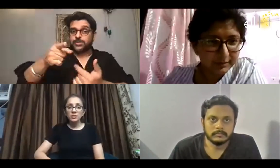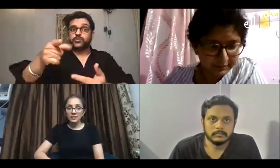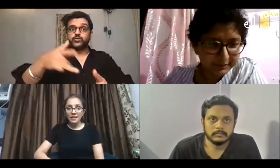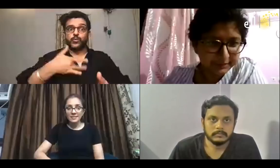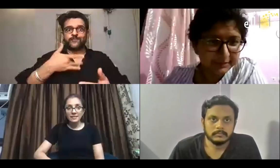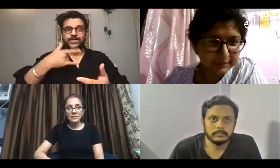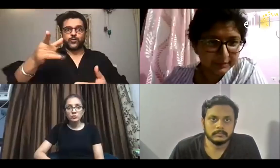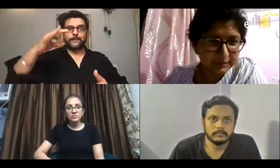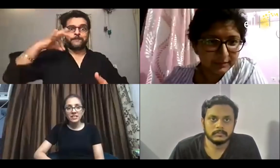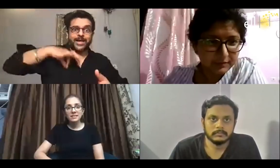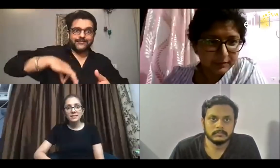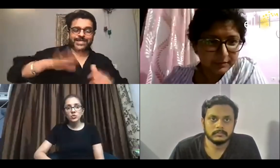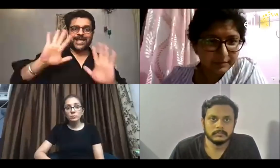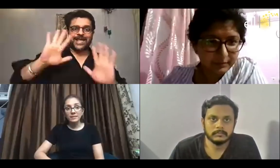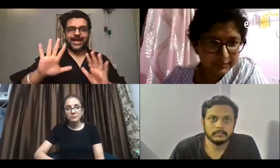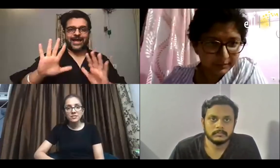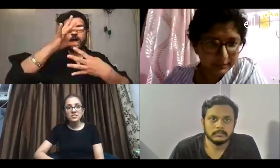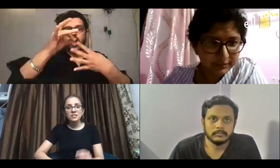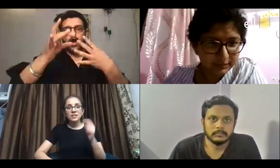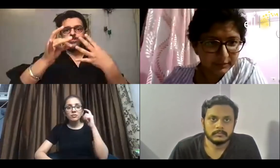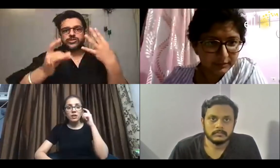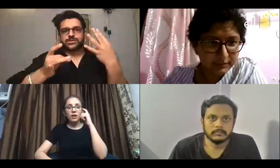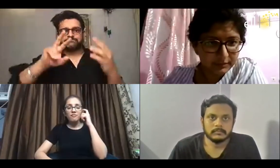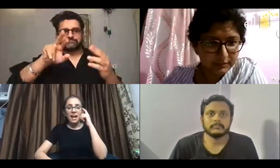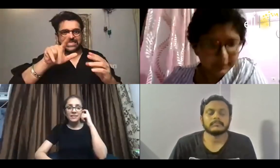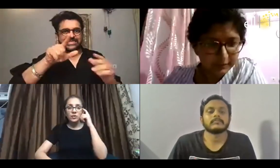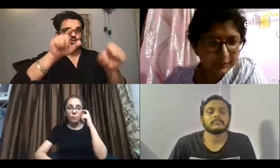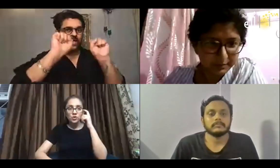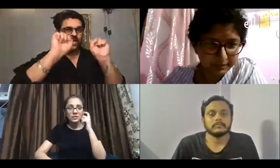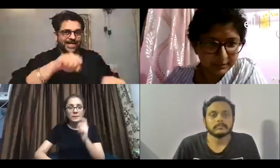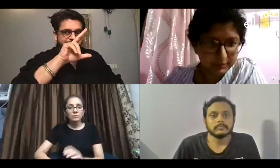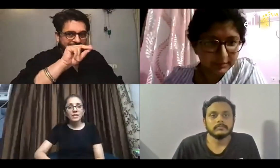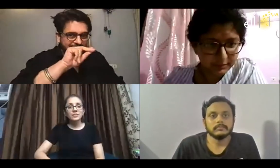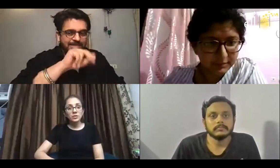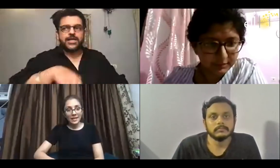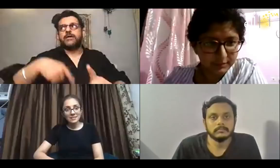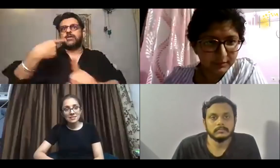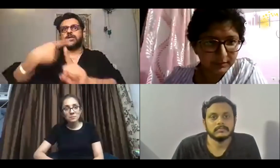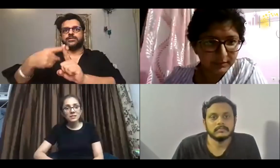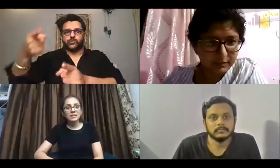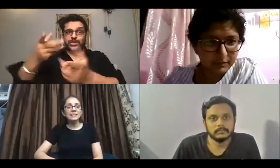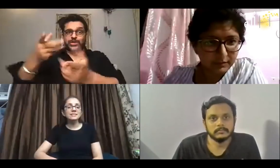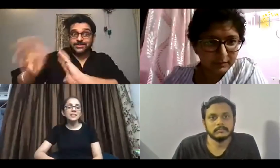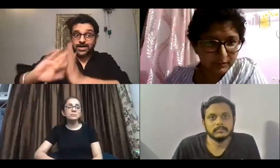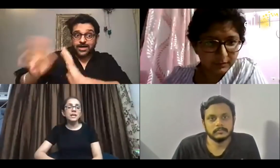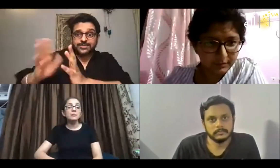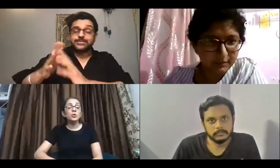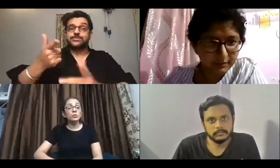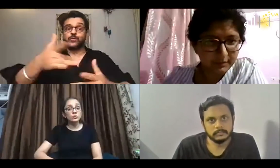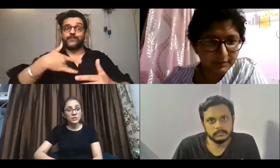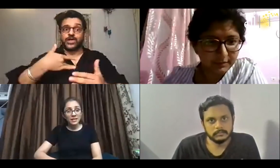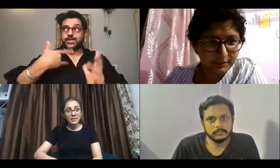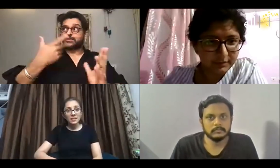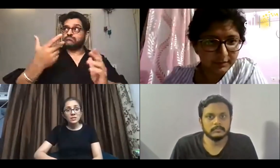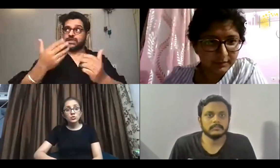you've learned ISL, you feel that you benefit of having an option that you can speak at the same time, you can